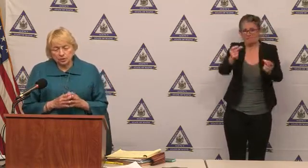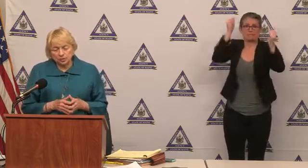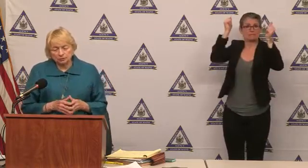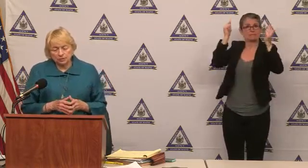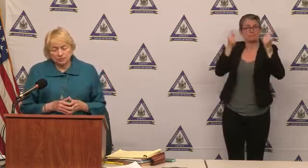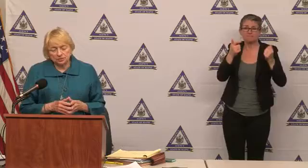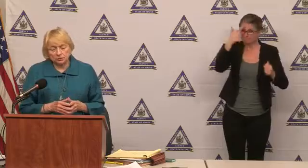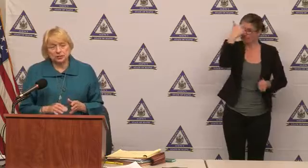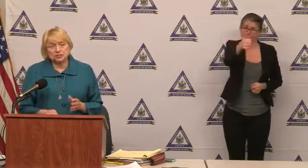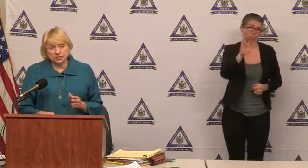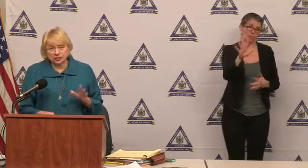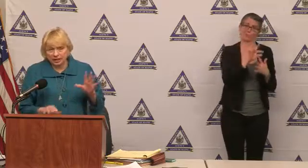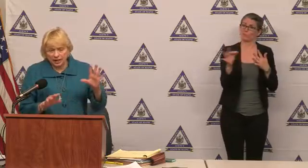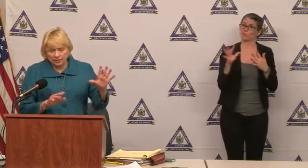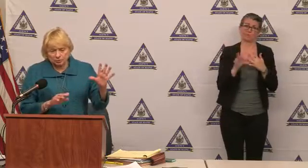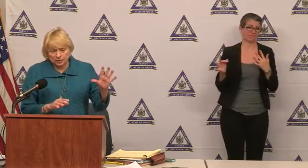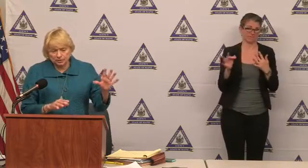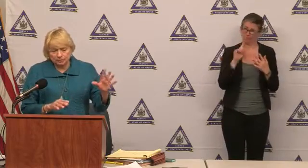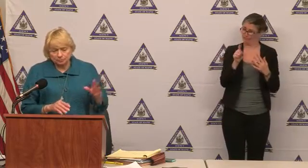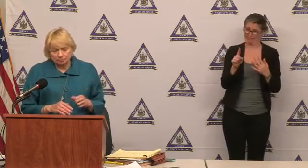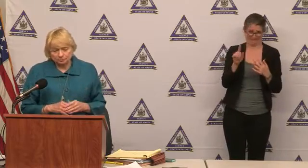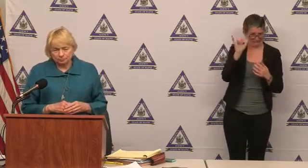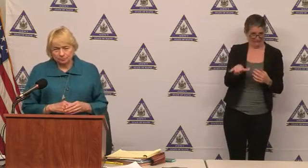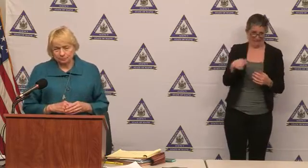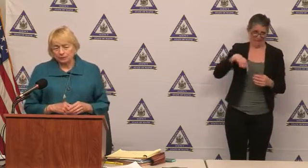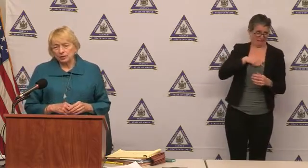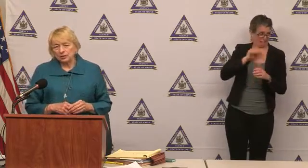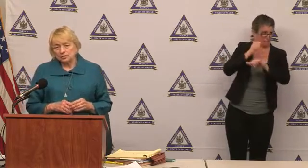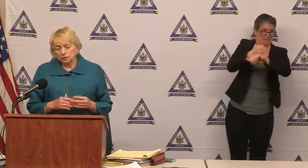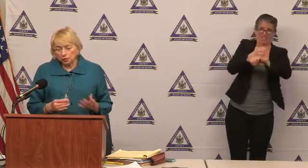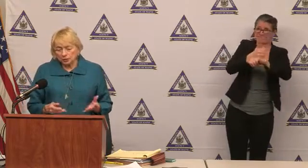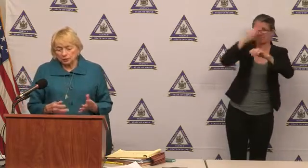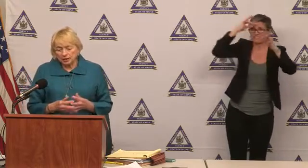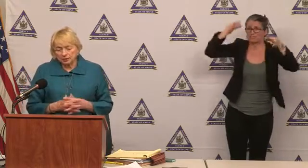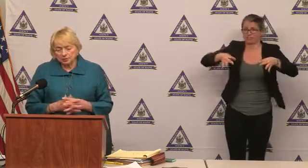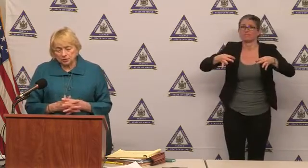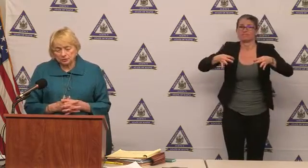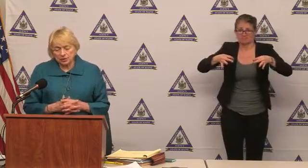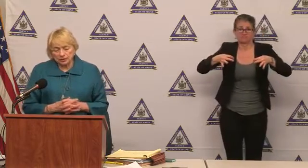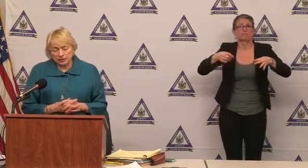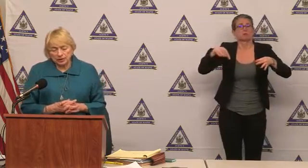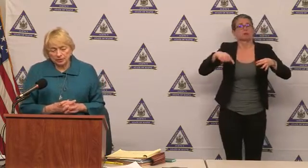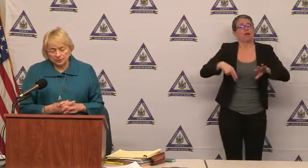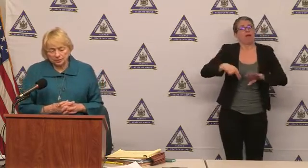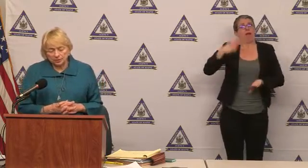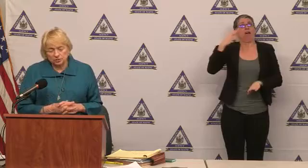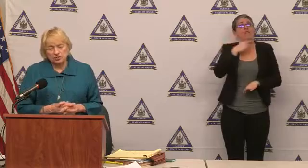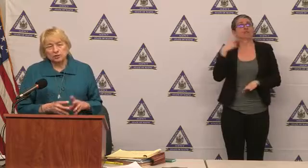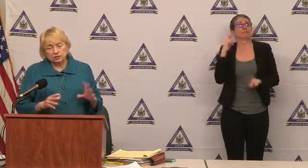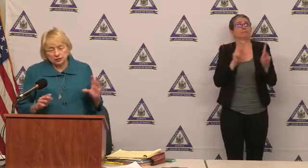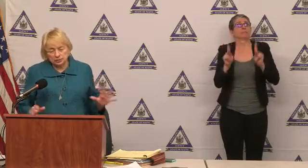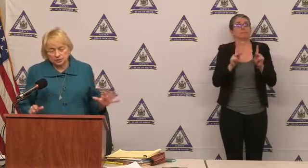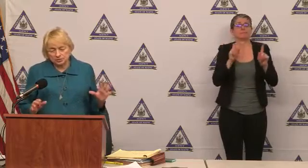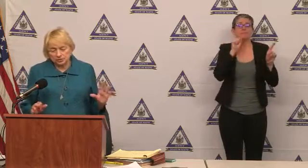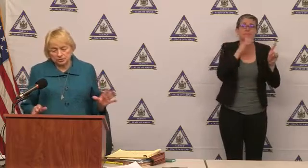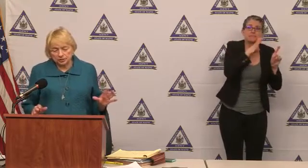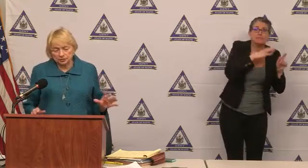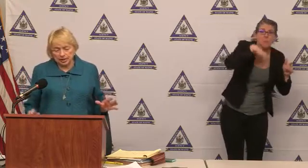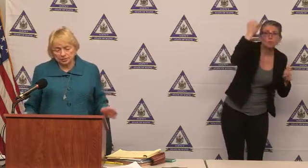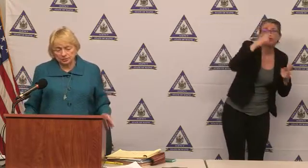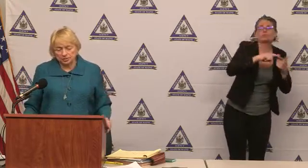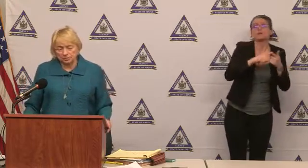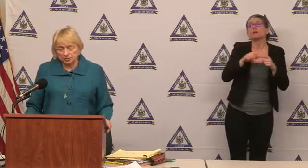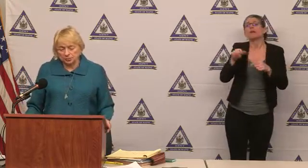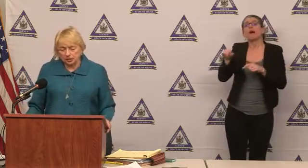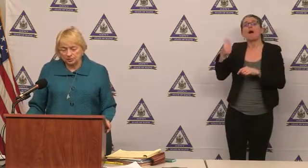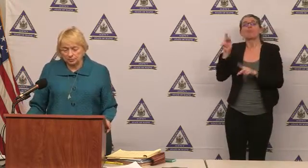urge all Maine residents who are considered at higher risk, such as older Mainers and those with underlying health conditions, to limit social